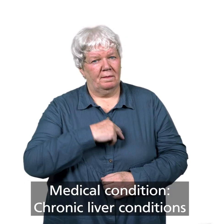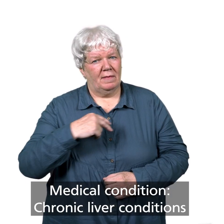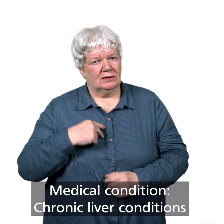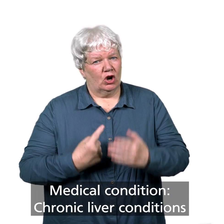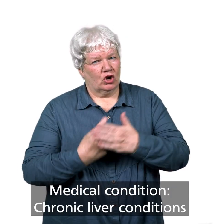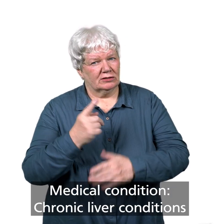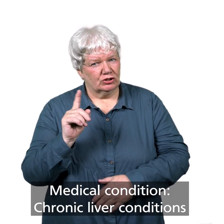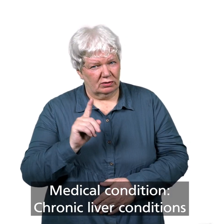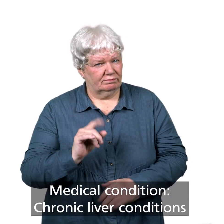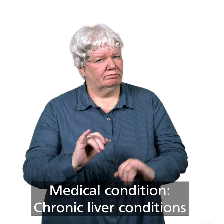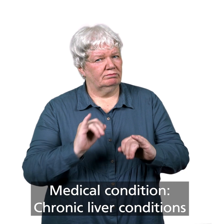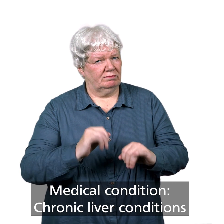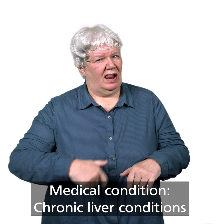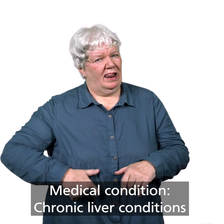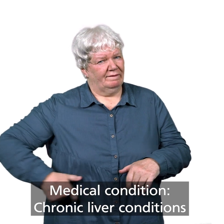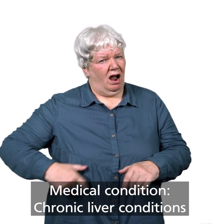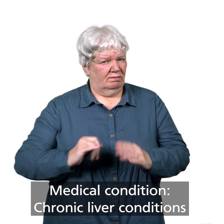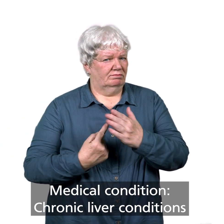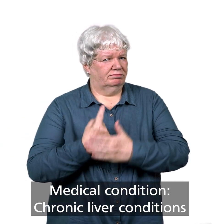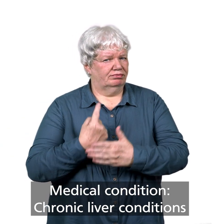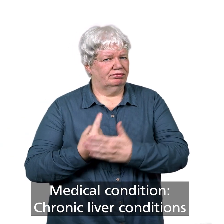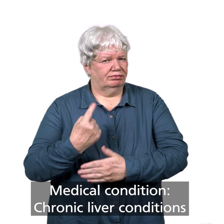Medical condition: chronic liver conditions.